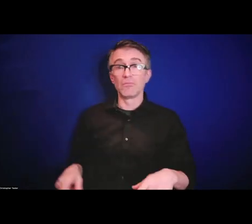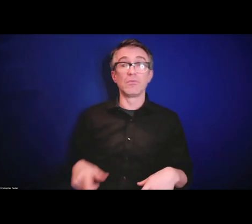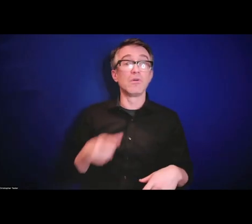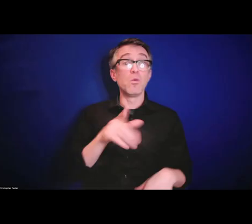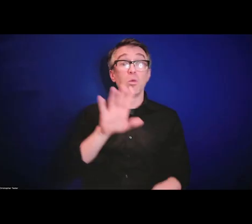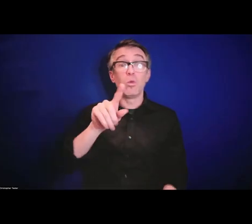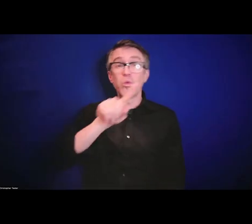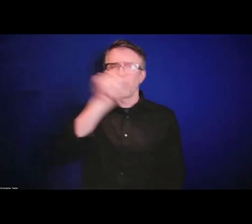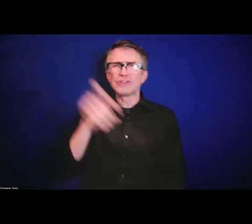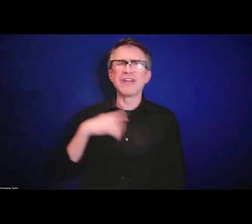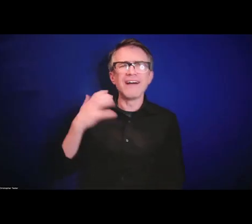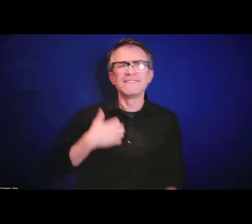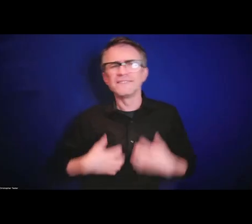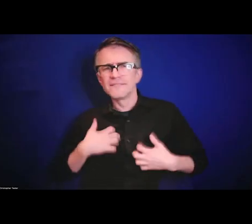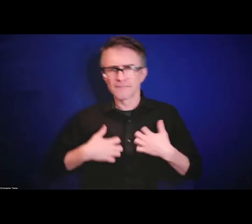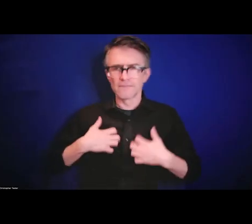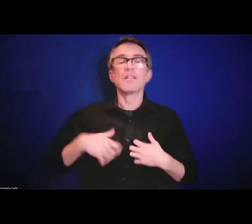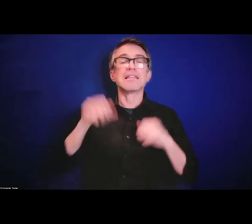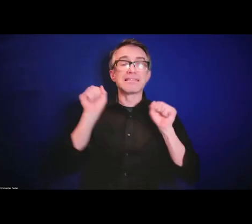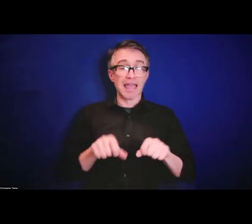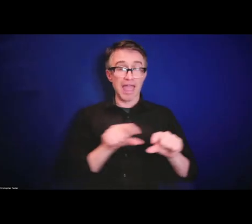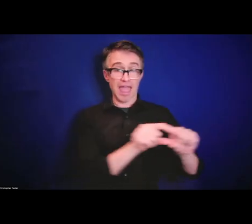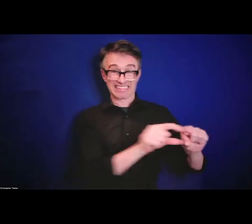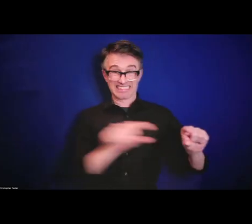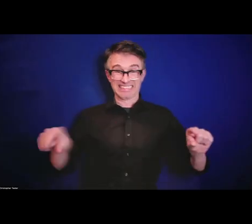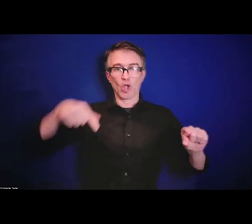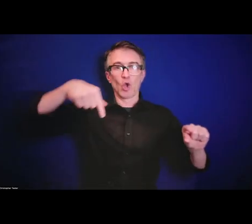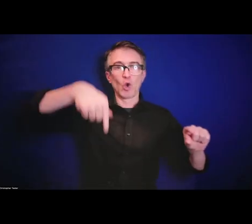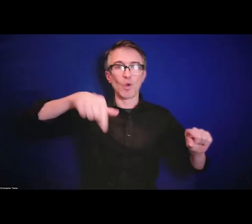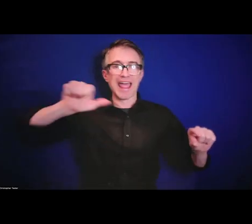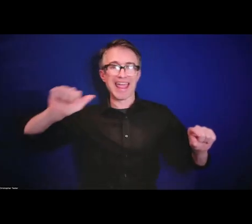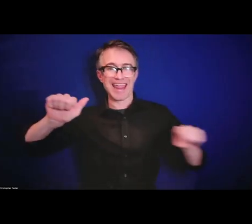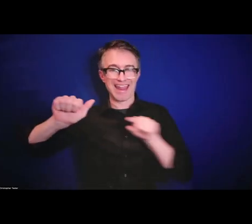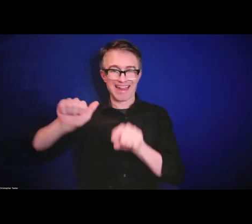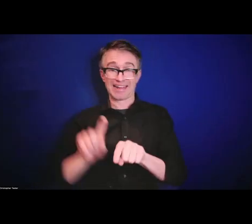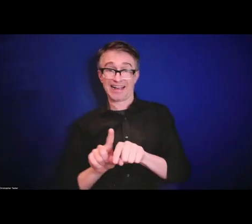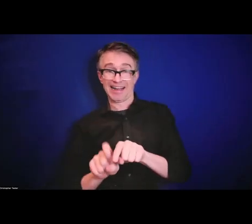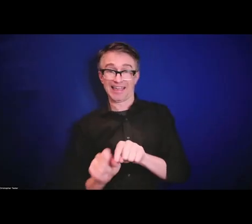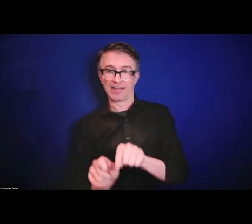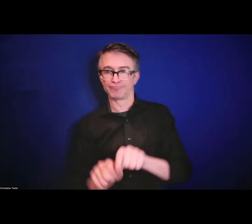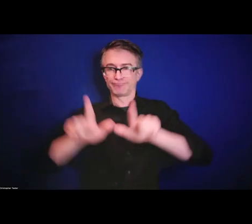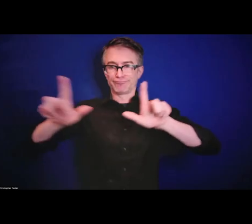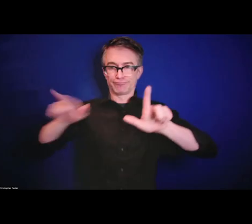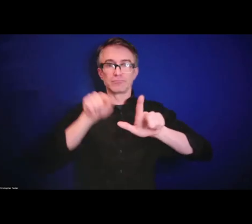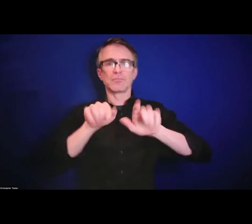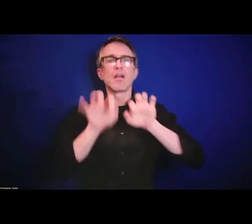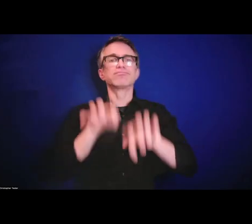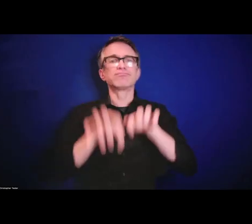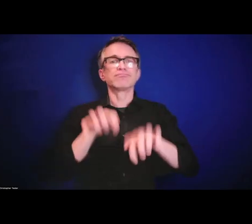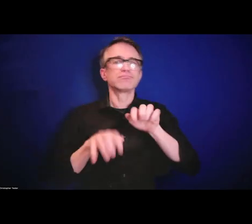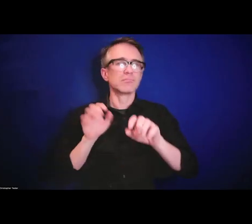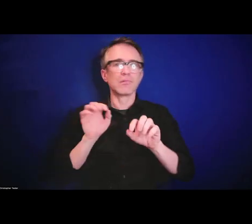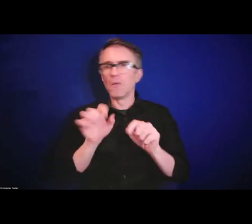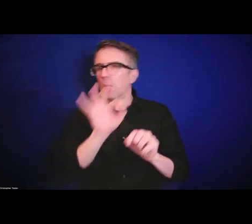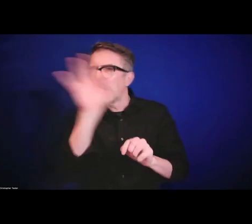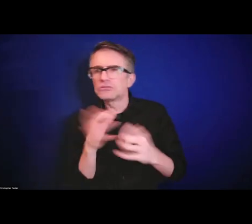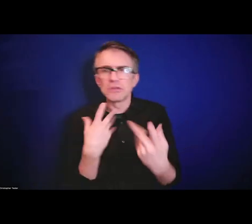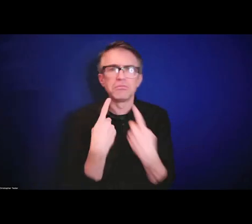discussion portion. We'll be monitoring those throughout the event. Also, you will not be